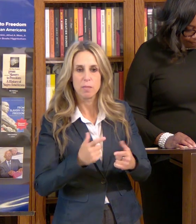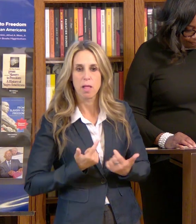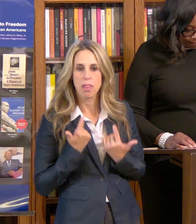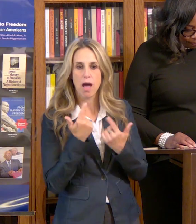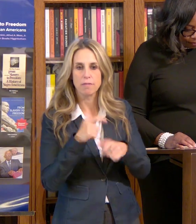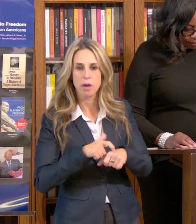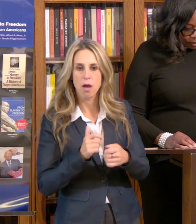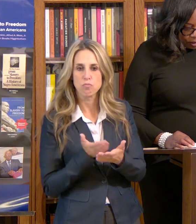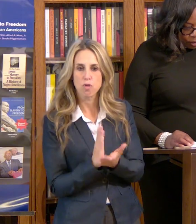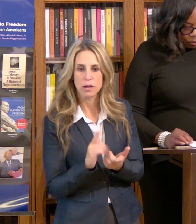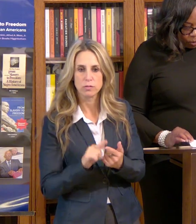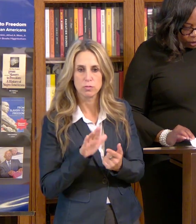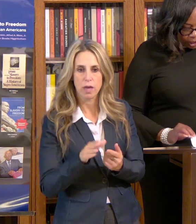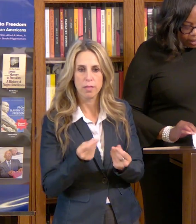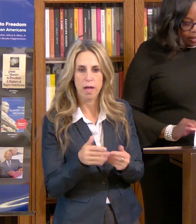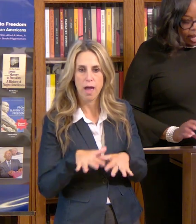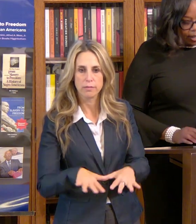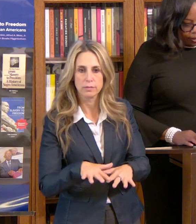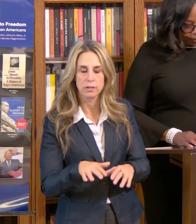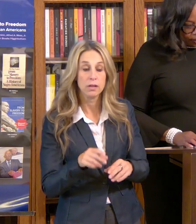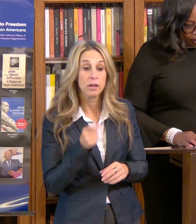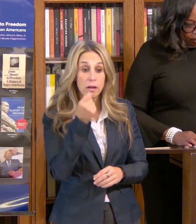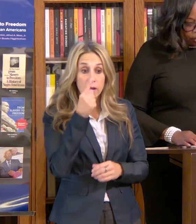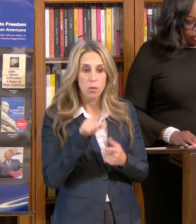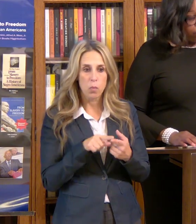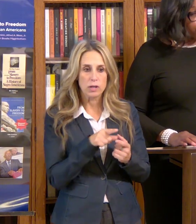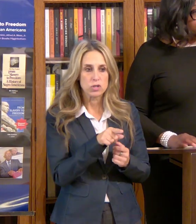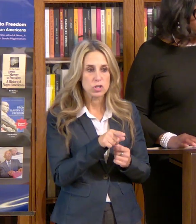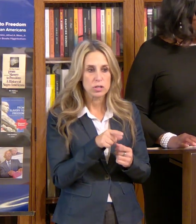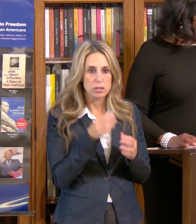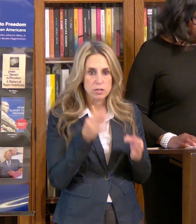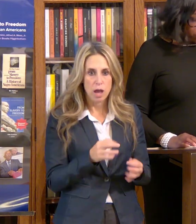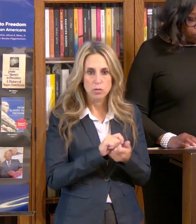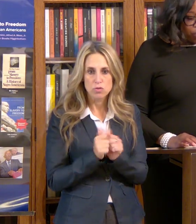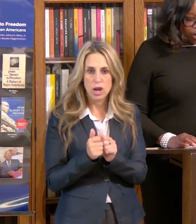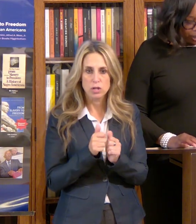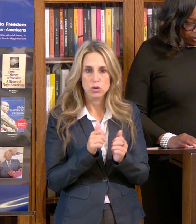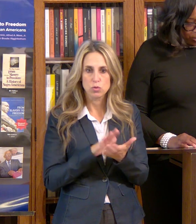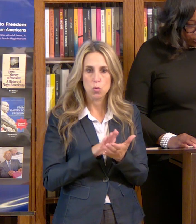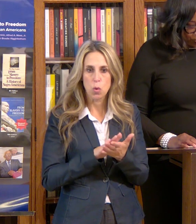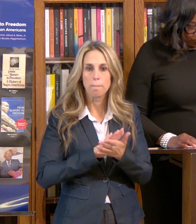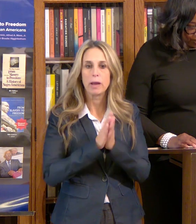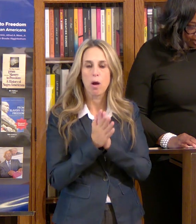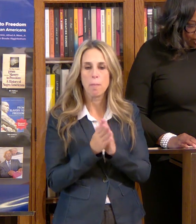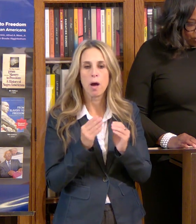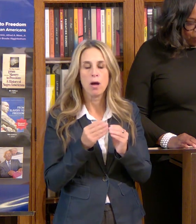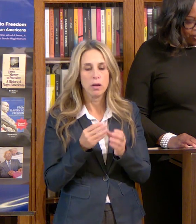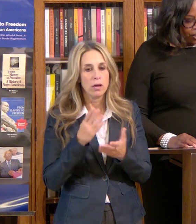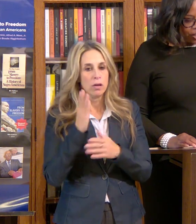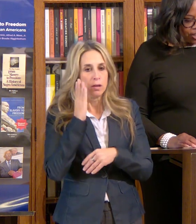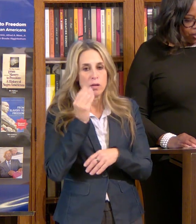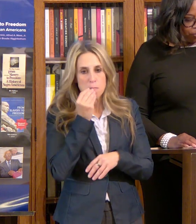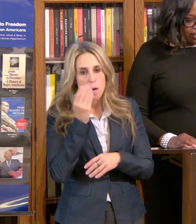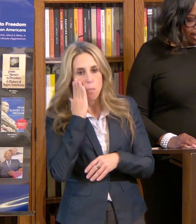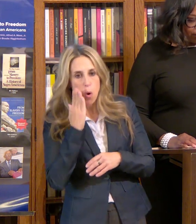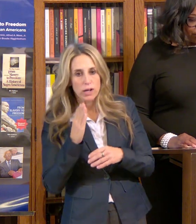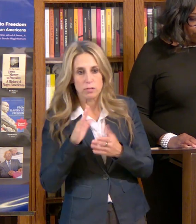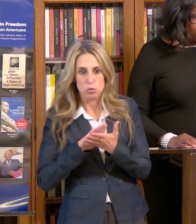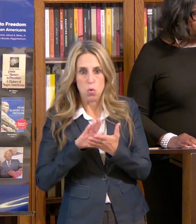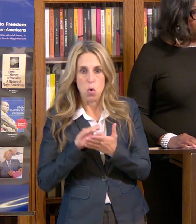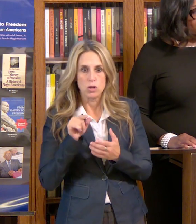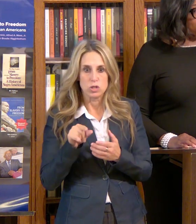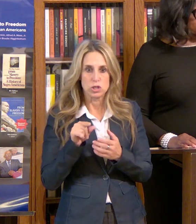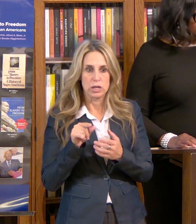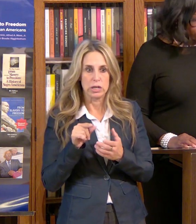the land when she decided to change her school into a boarding school she petitioned guilf